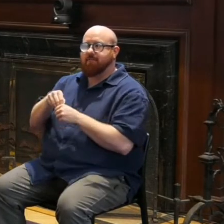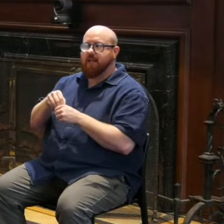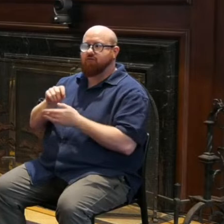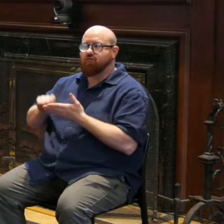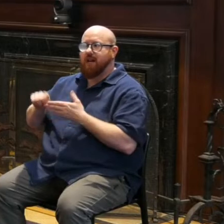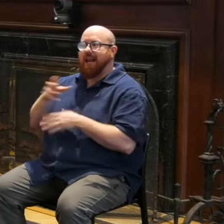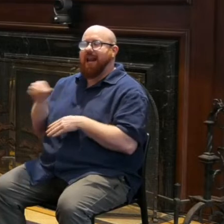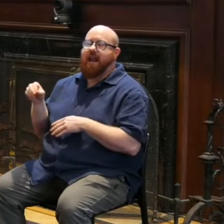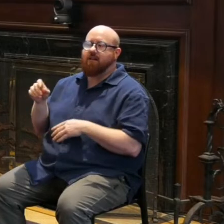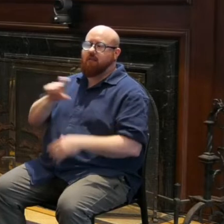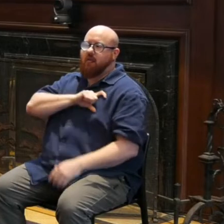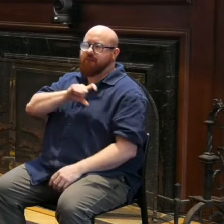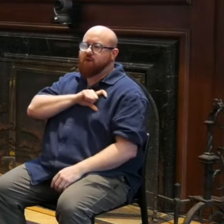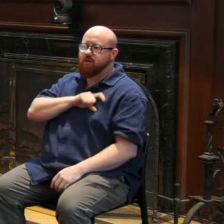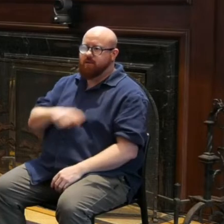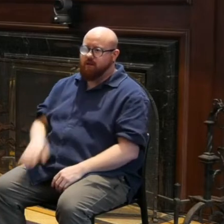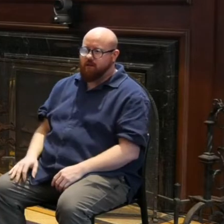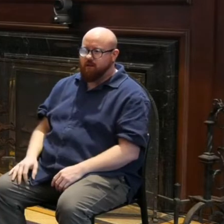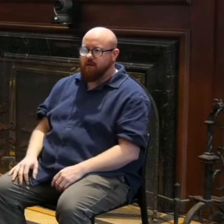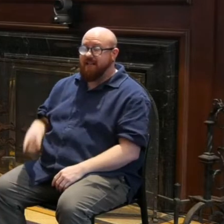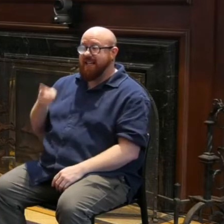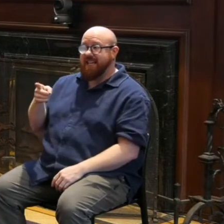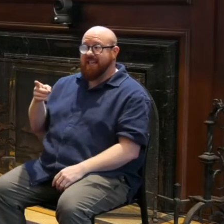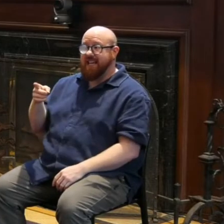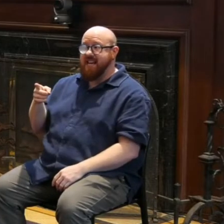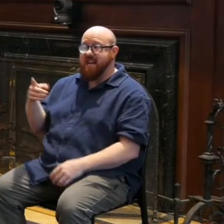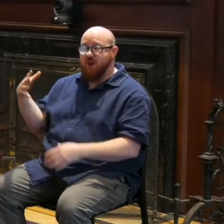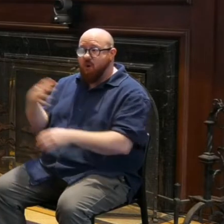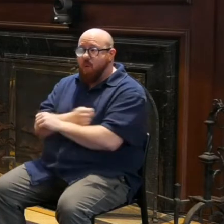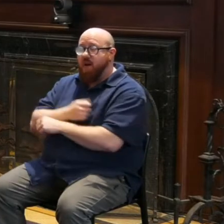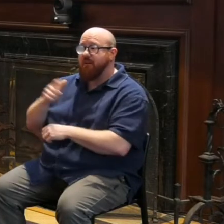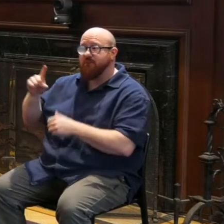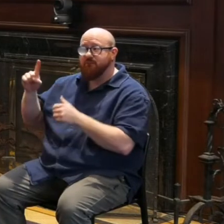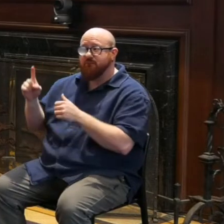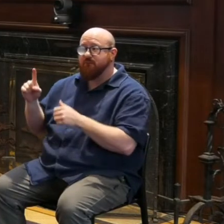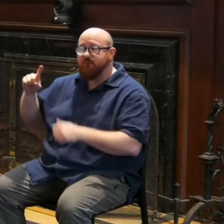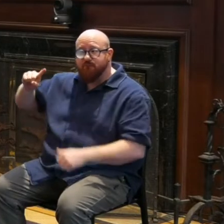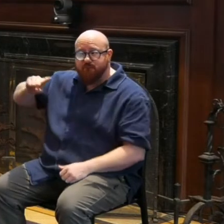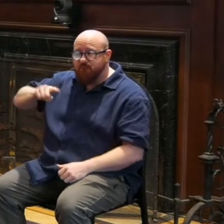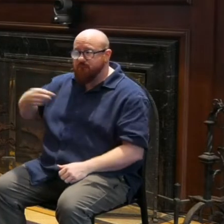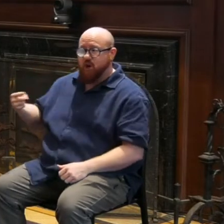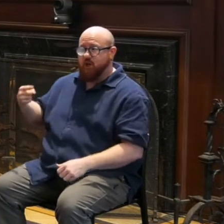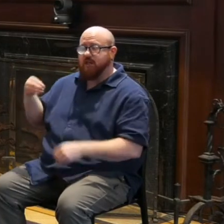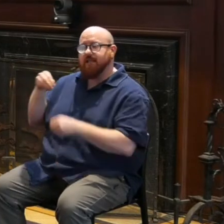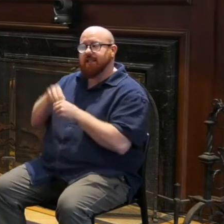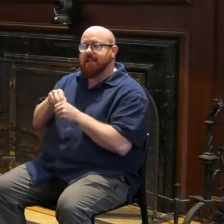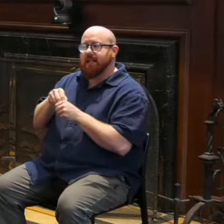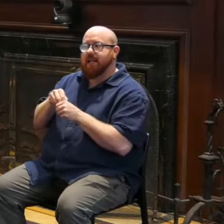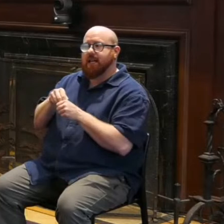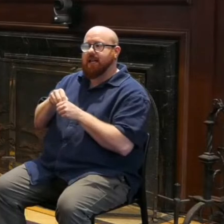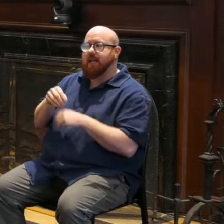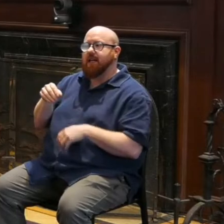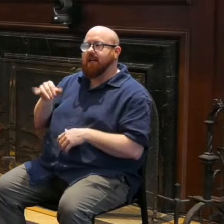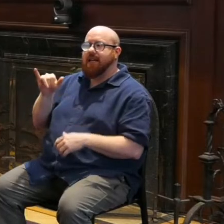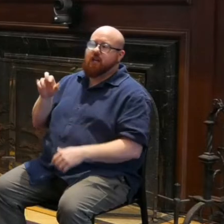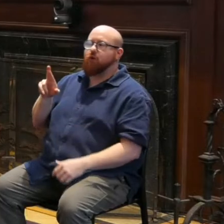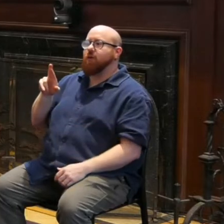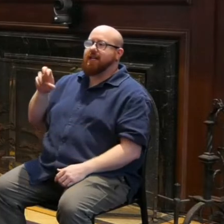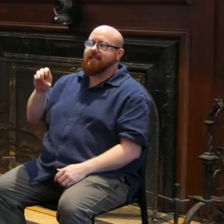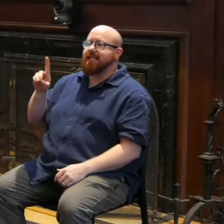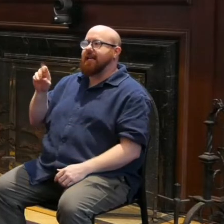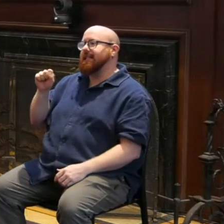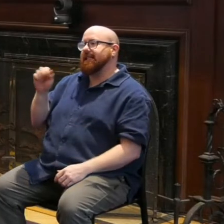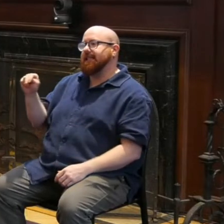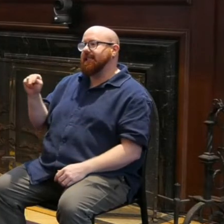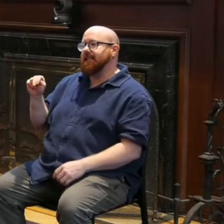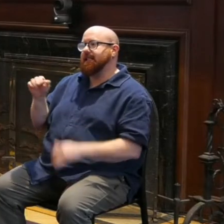has won the first place in the Iridescence International Poetry Award and also has won